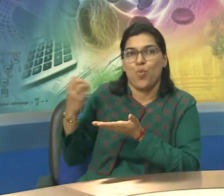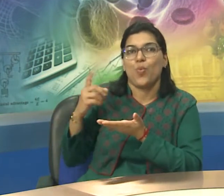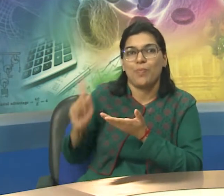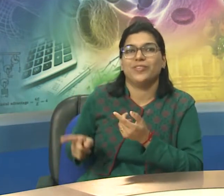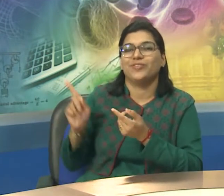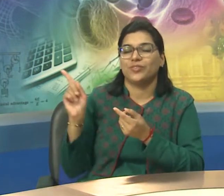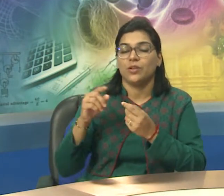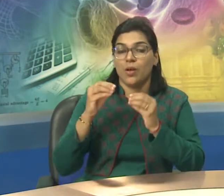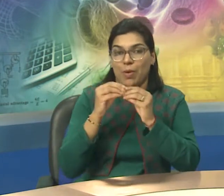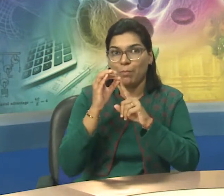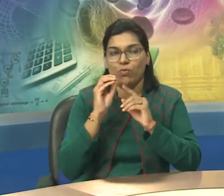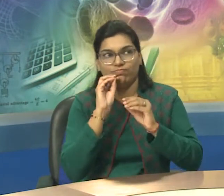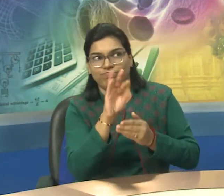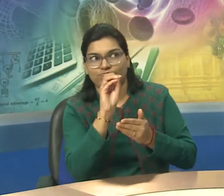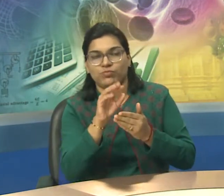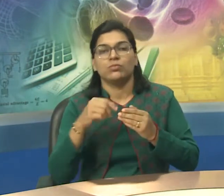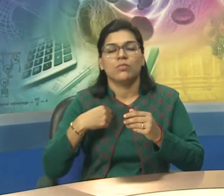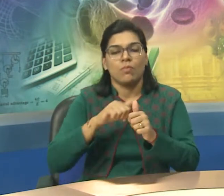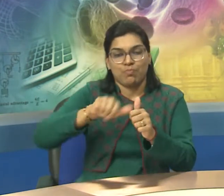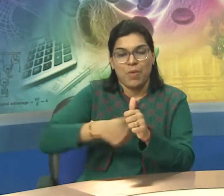How much product is wanted by the